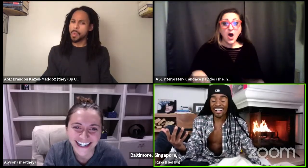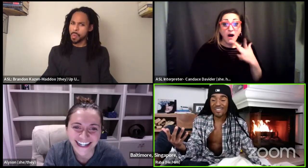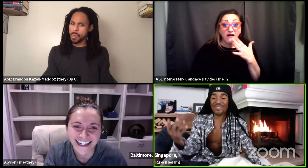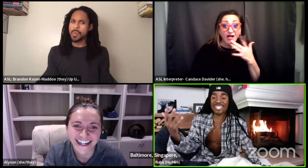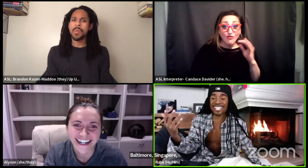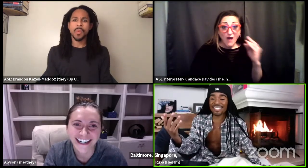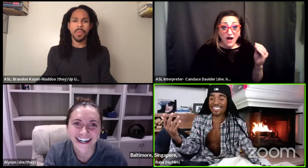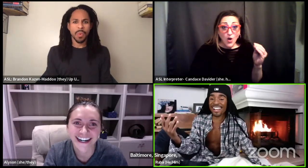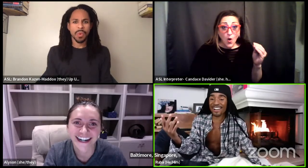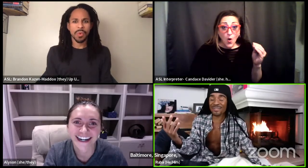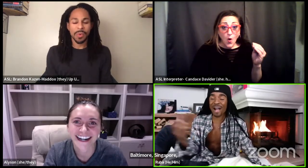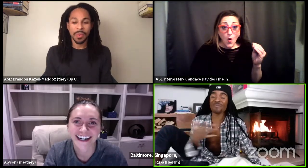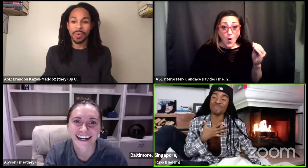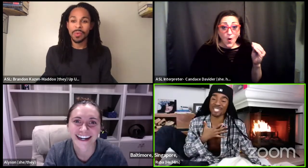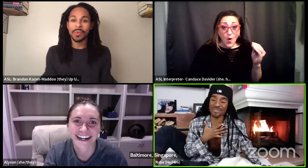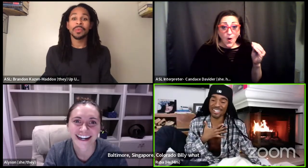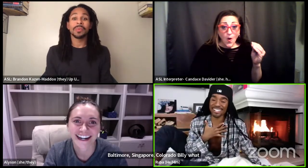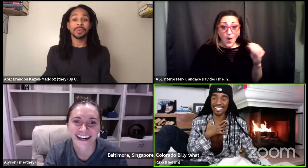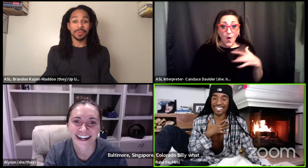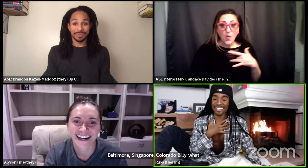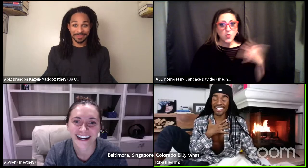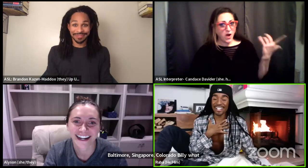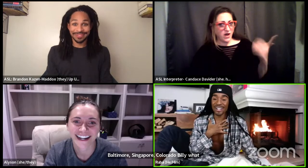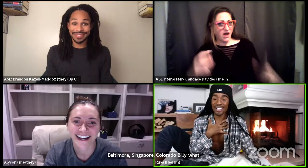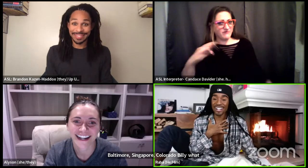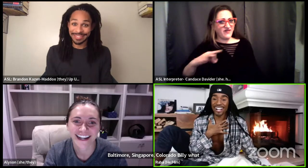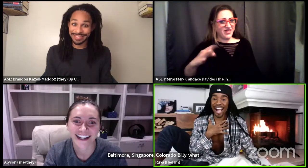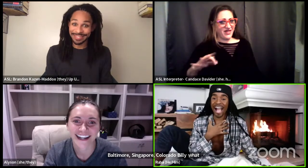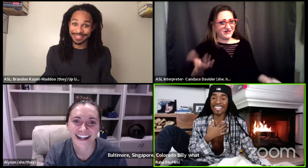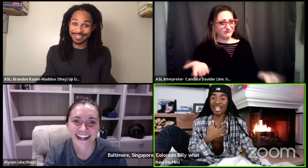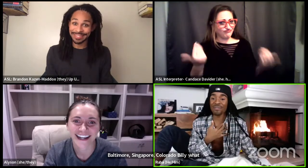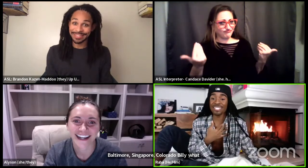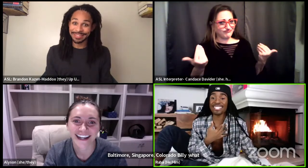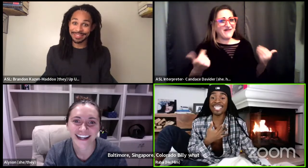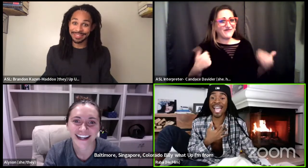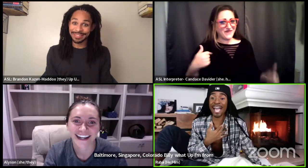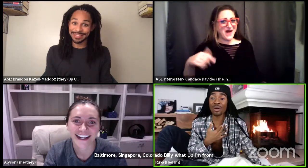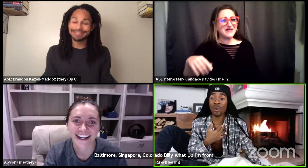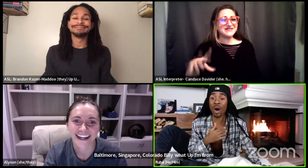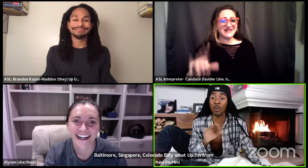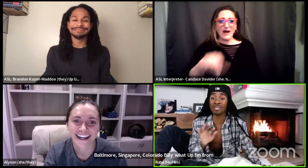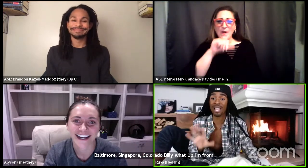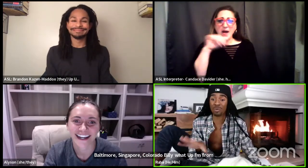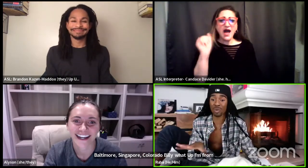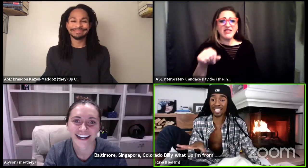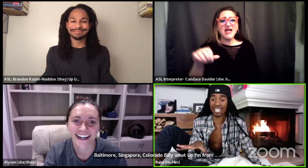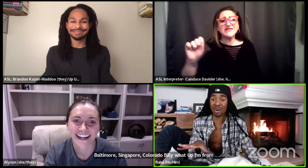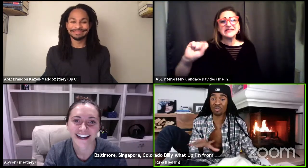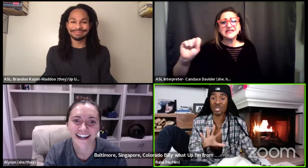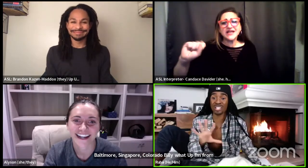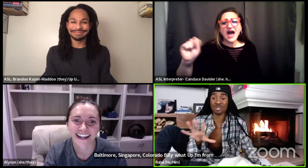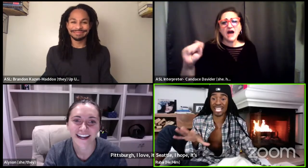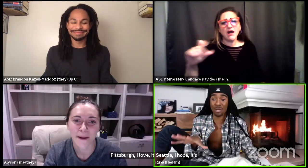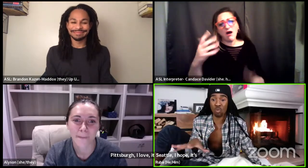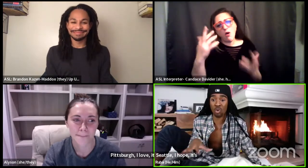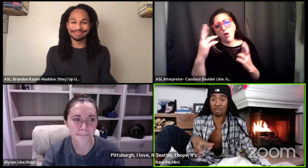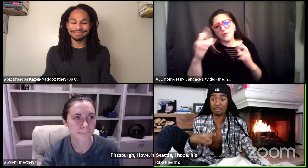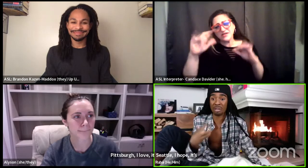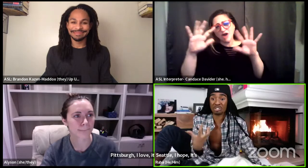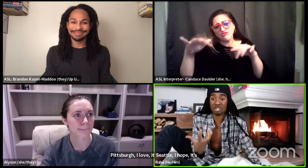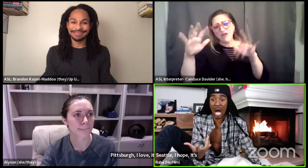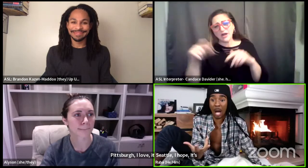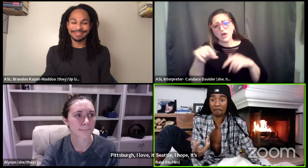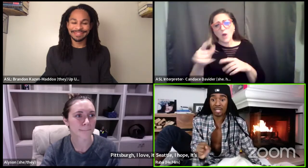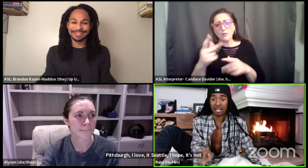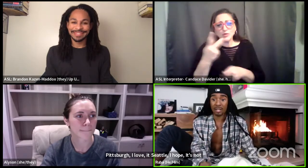Colorado, Philly, what up? I'm from Pittsburgh. I love it. Seattle, I hope it's not raining. Hopefully, you guys are staying warm